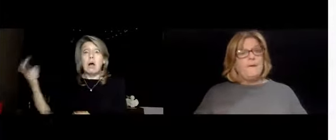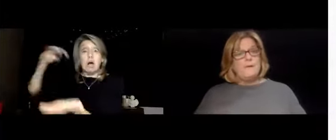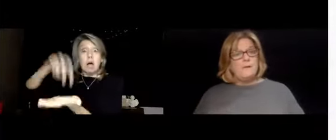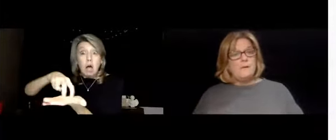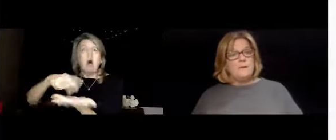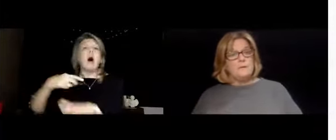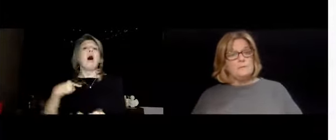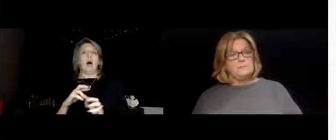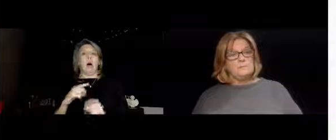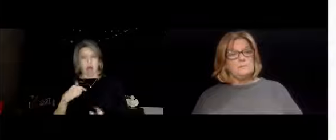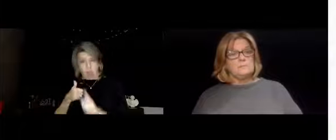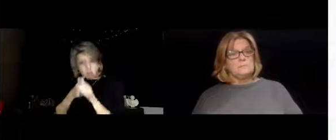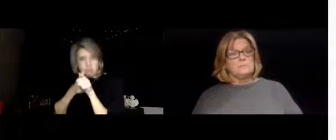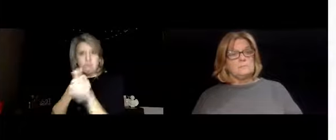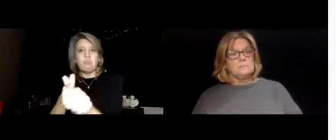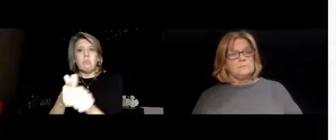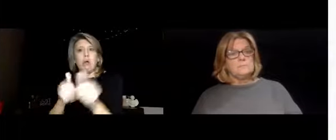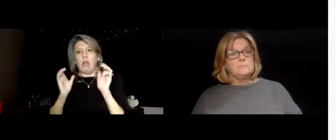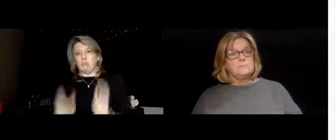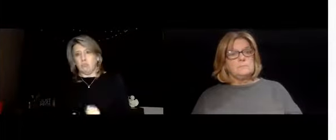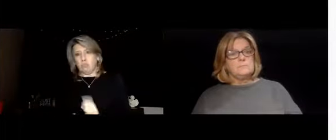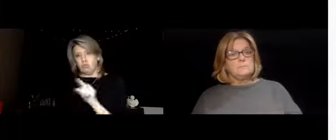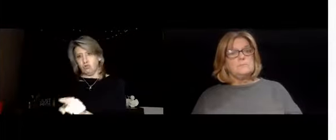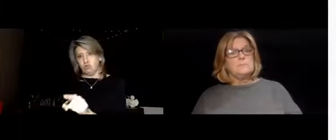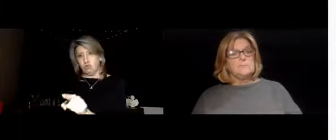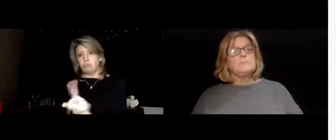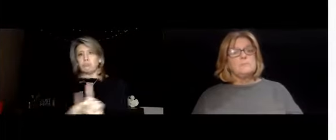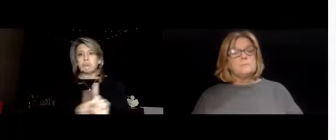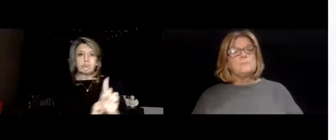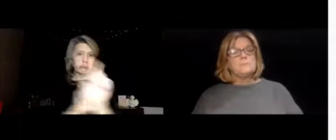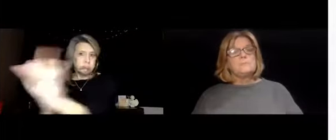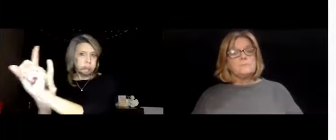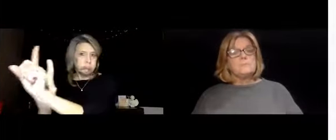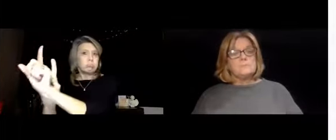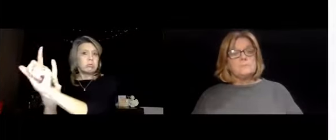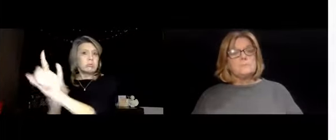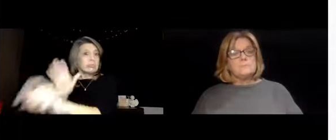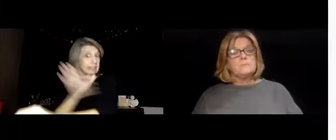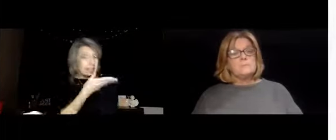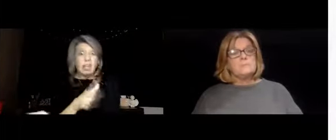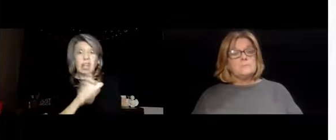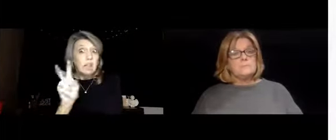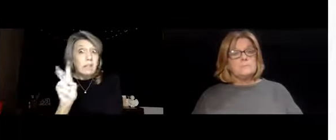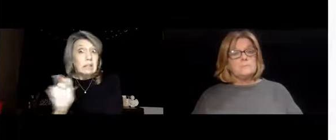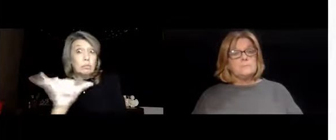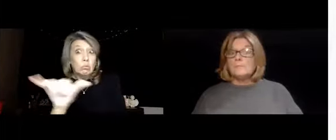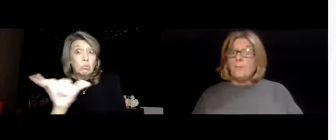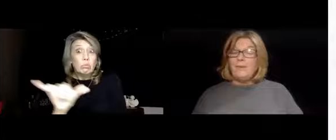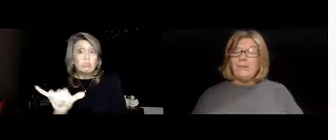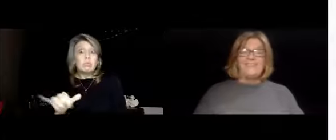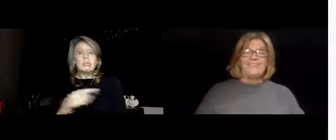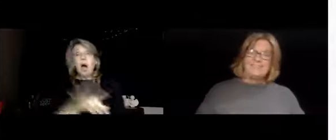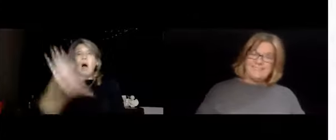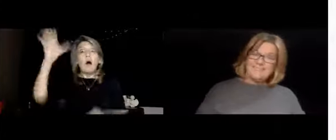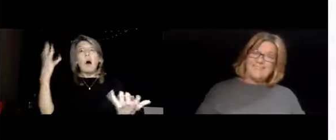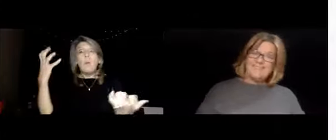if they want to, they can go forward, and I will follow the consumer and do whatever they ask to do, and maybe even follow them up to